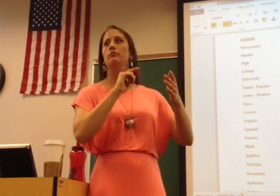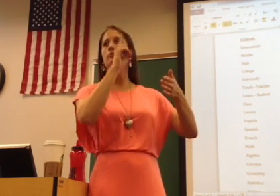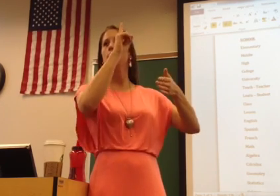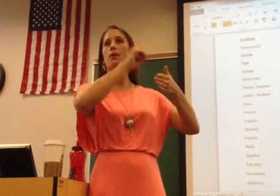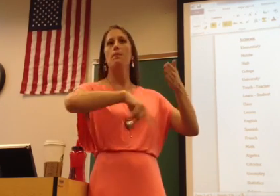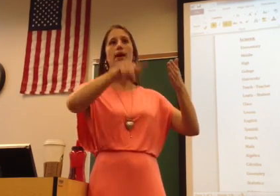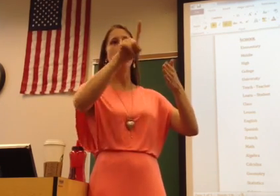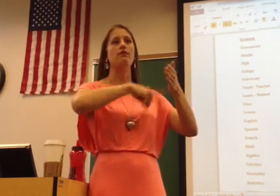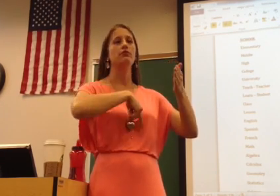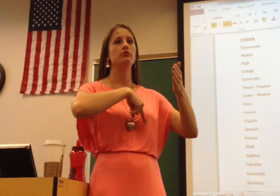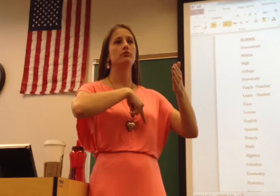Pay off.